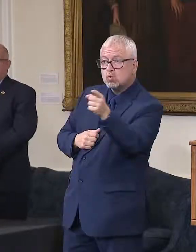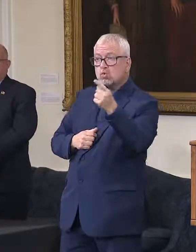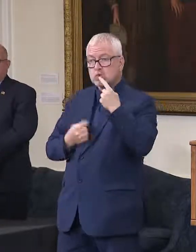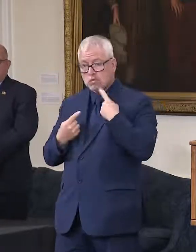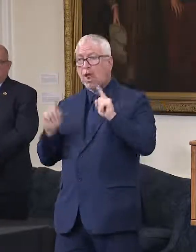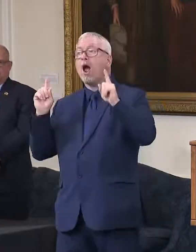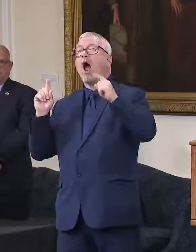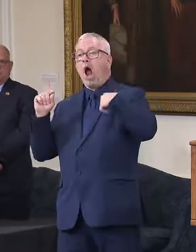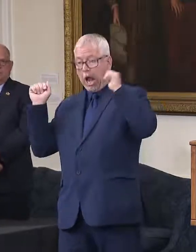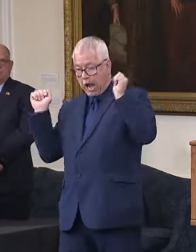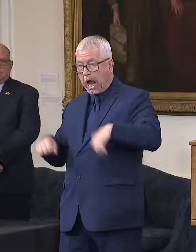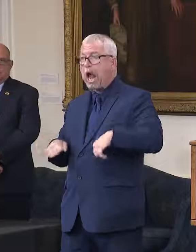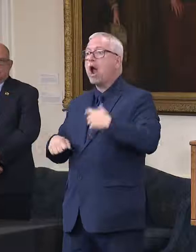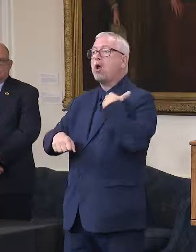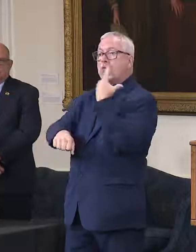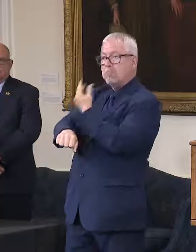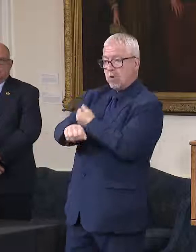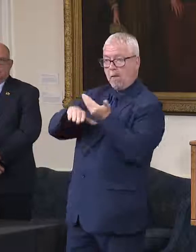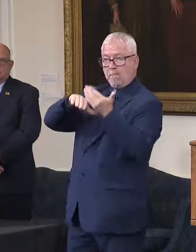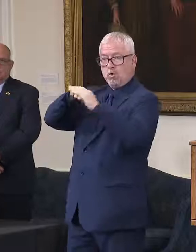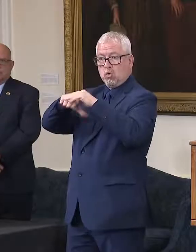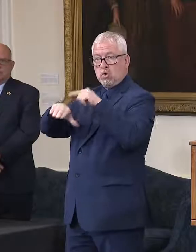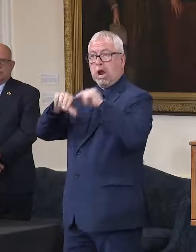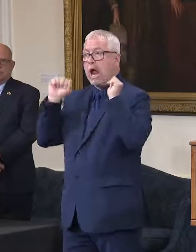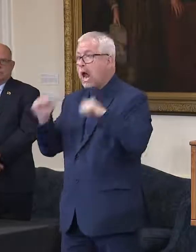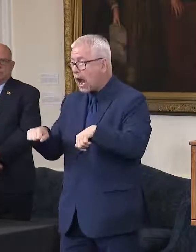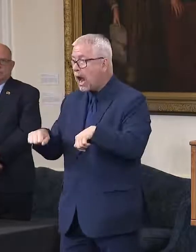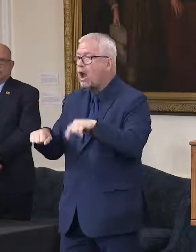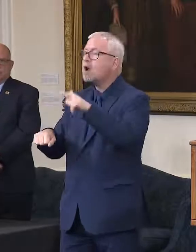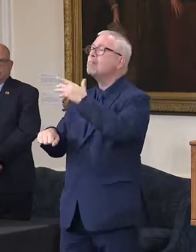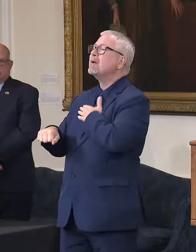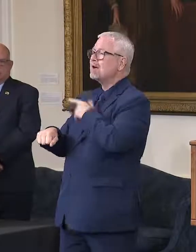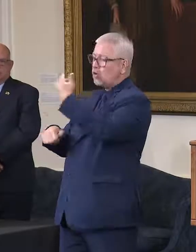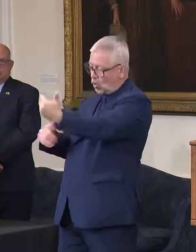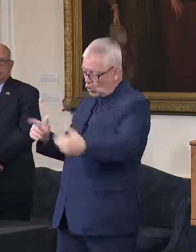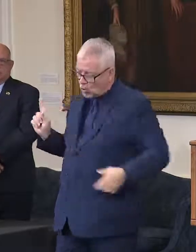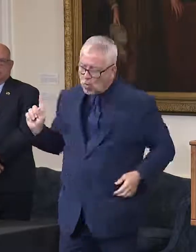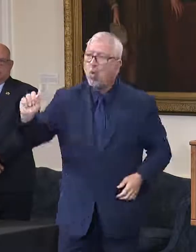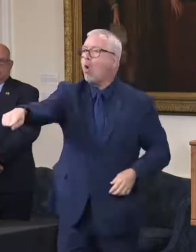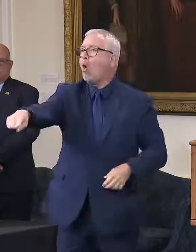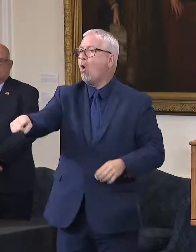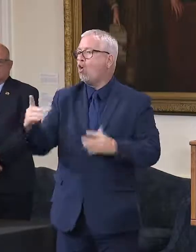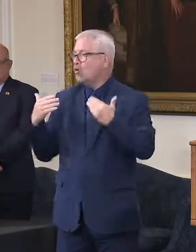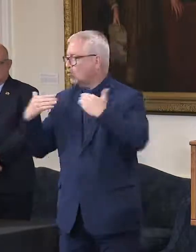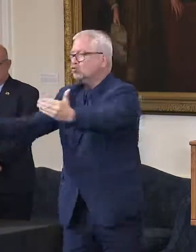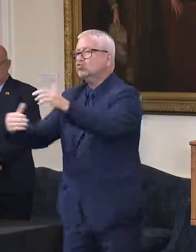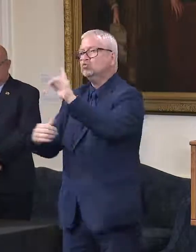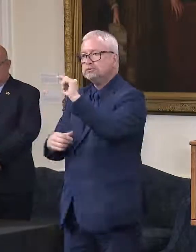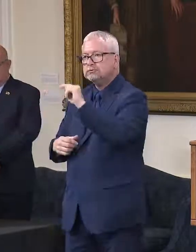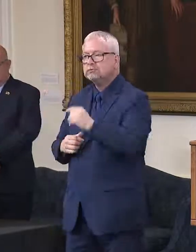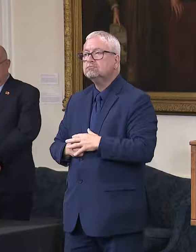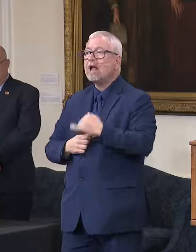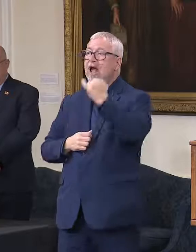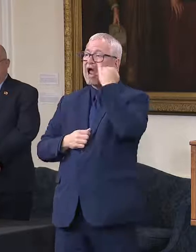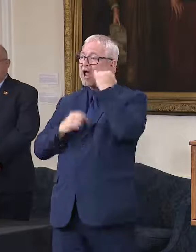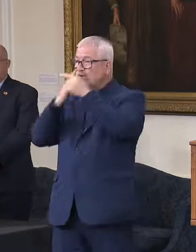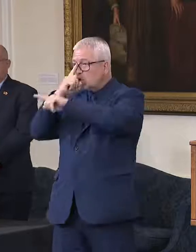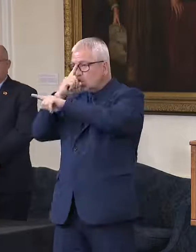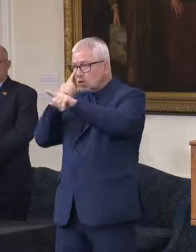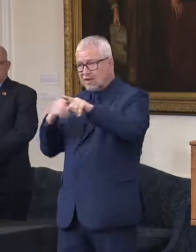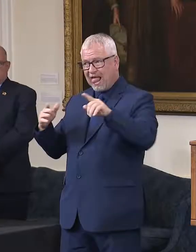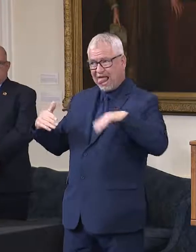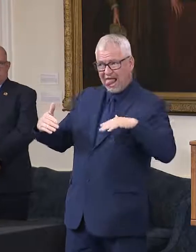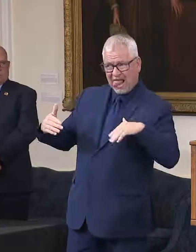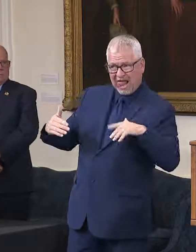Marylanders who are now eligible for a booster shot, please get one. And if you're one of the 780,000